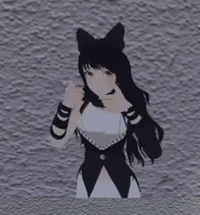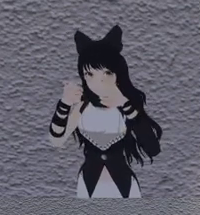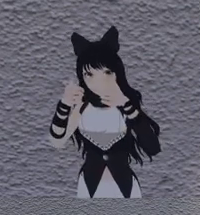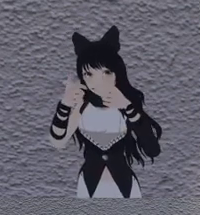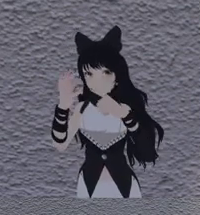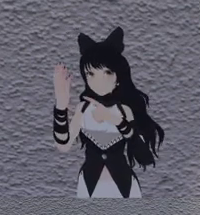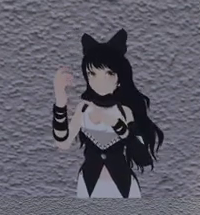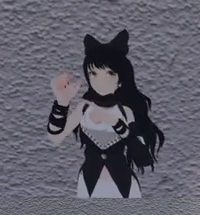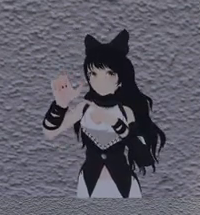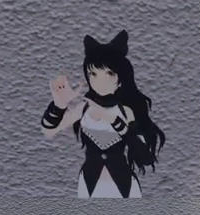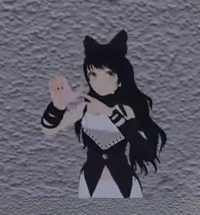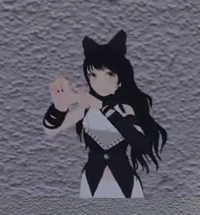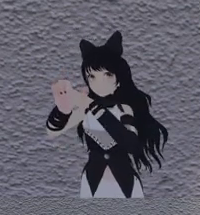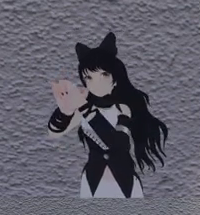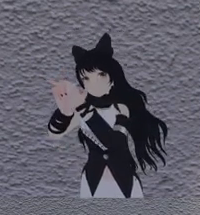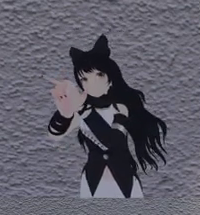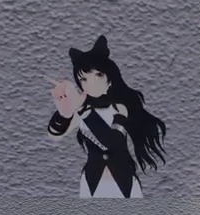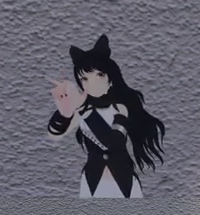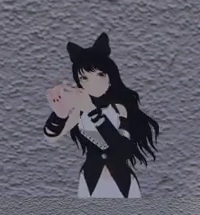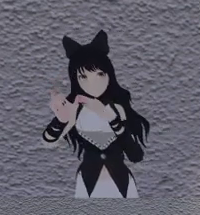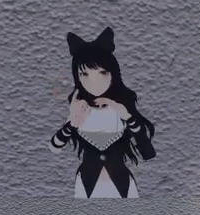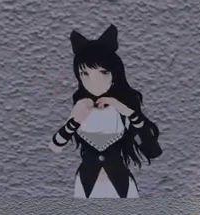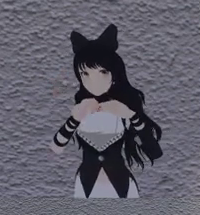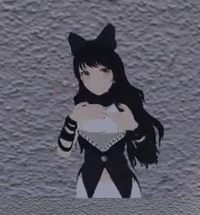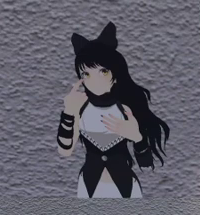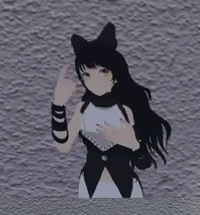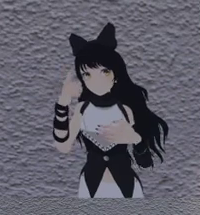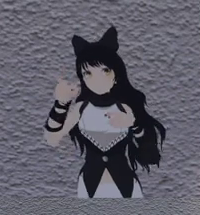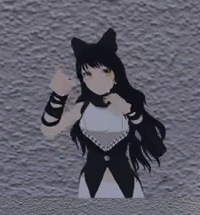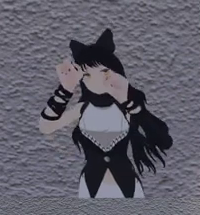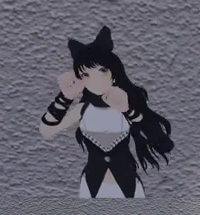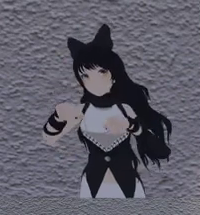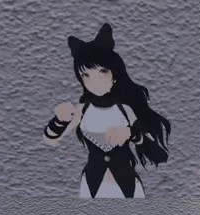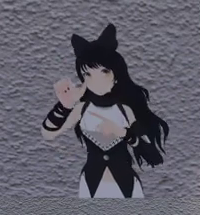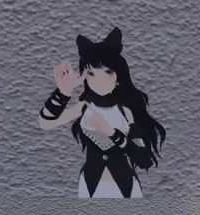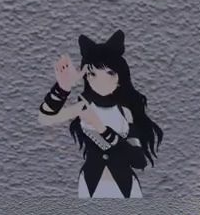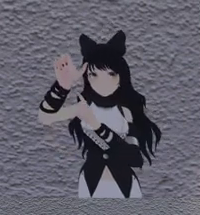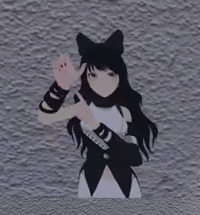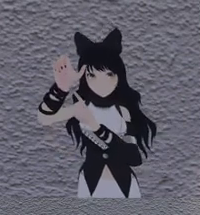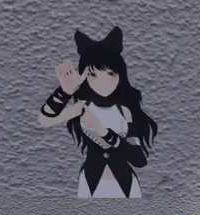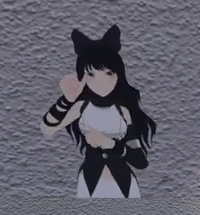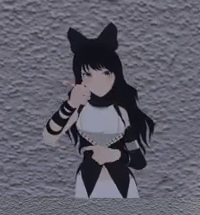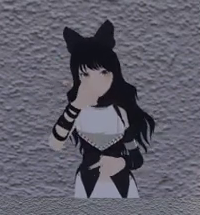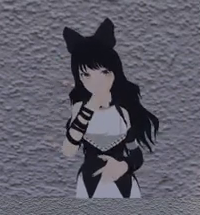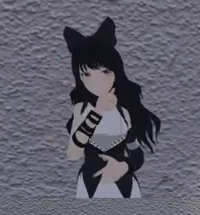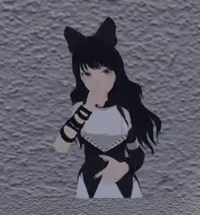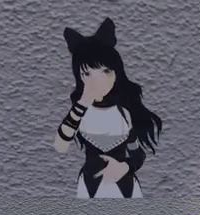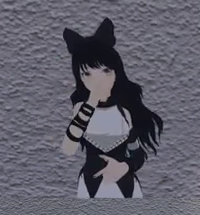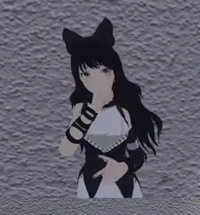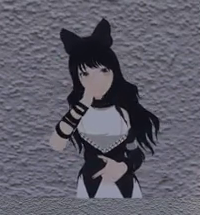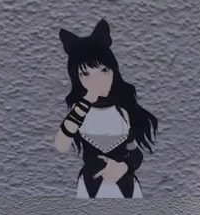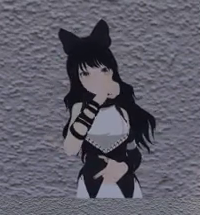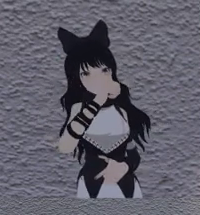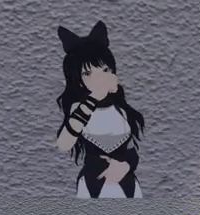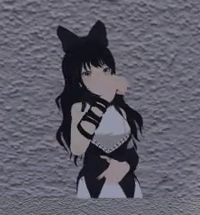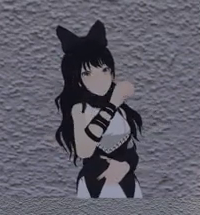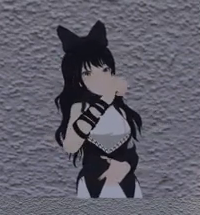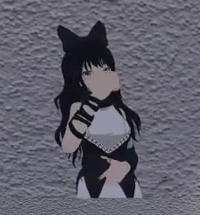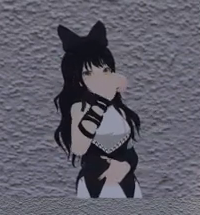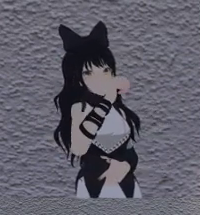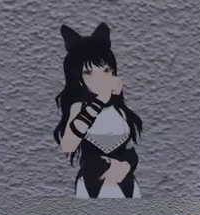If you do not have the controllers that allow you to do Y hand, you don't have that, you can do this. Just a thumb.